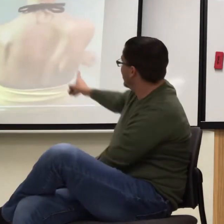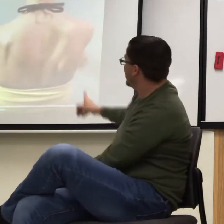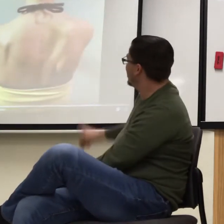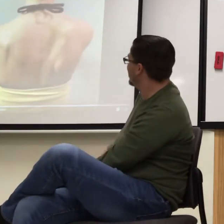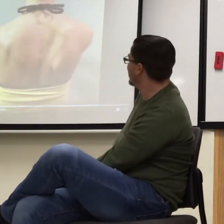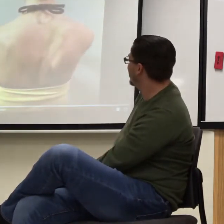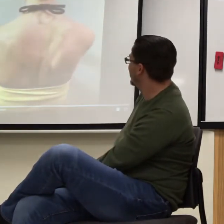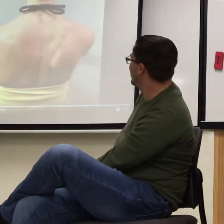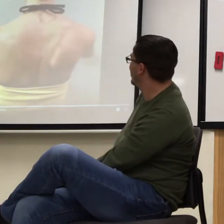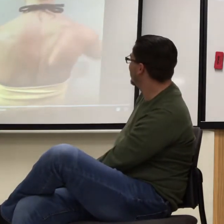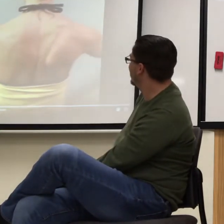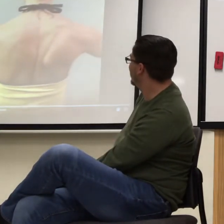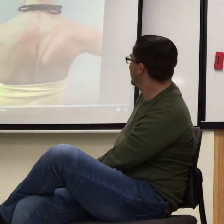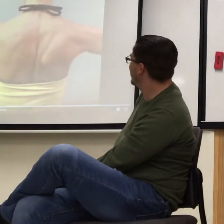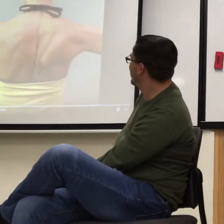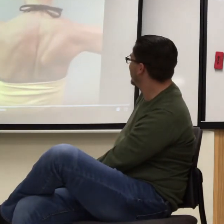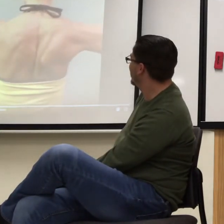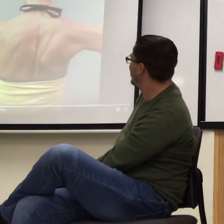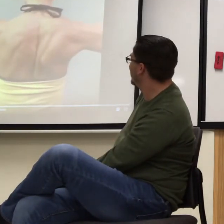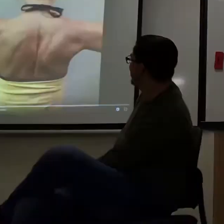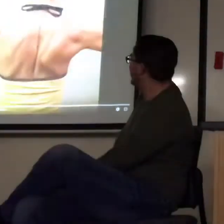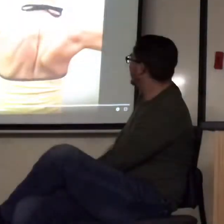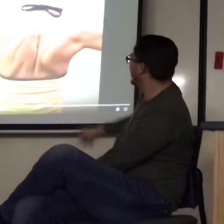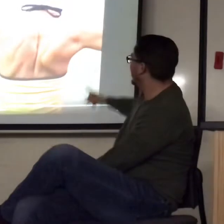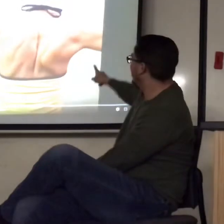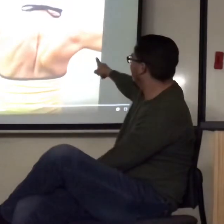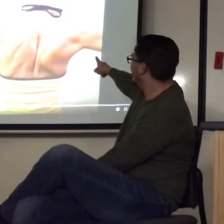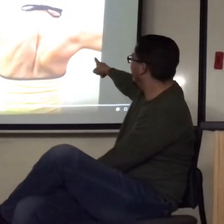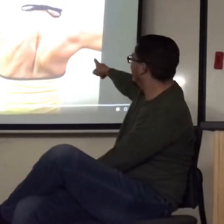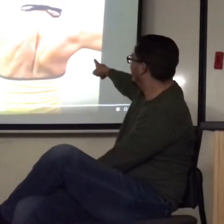Look for the scapular wing.